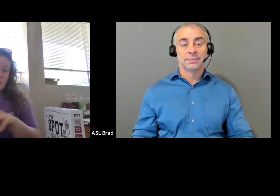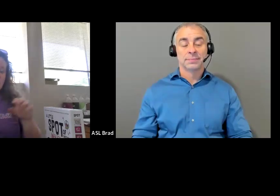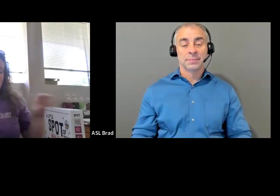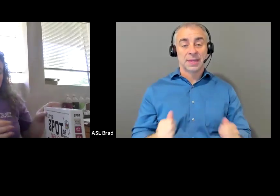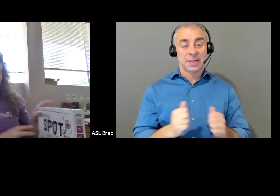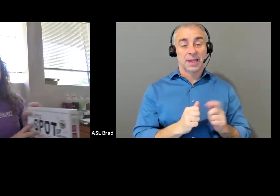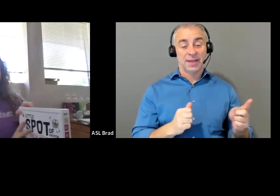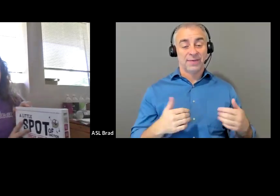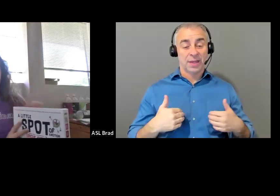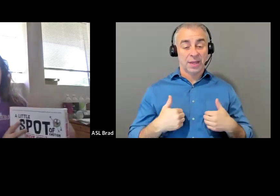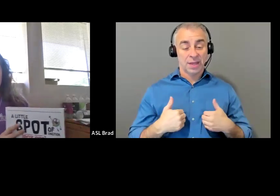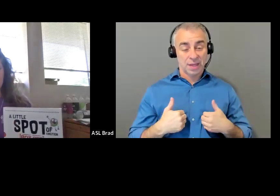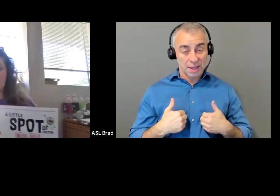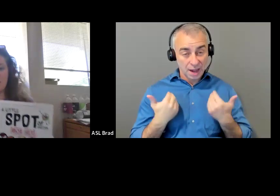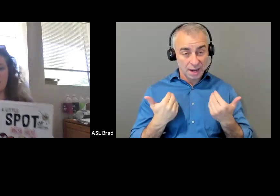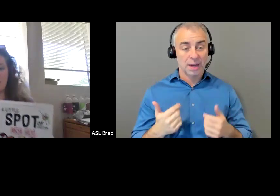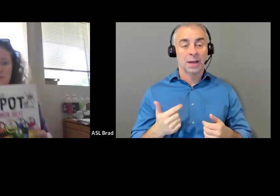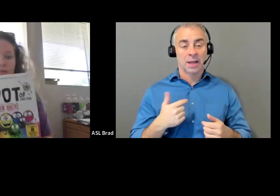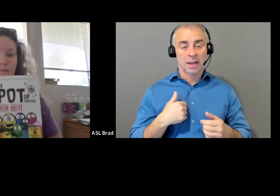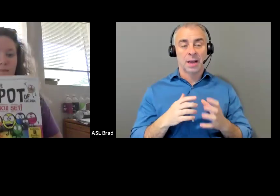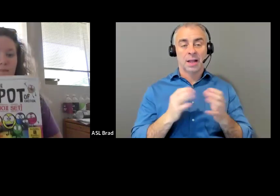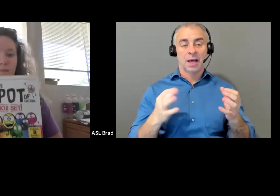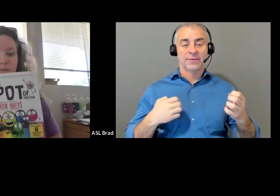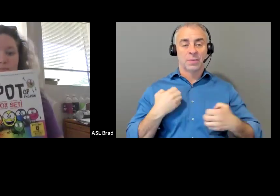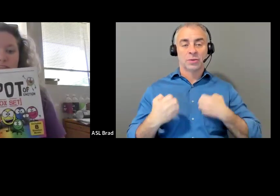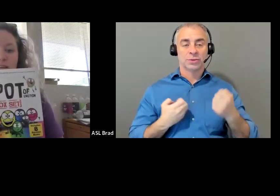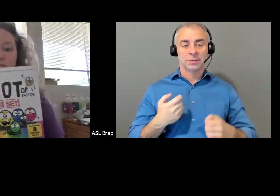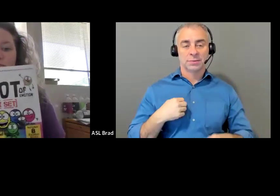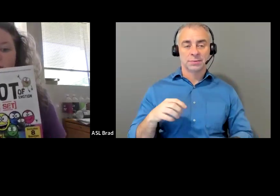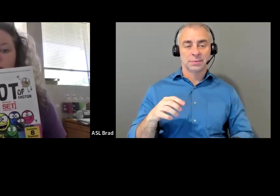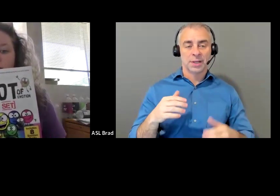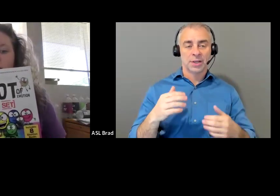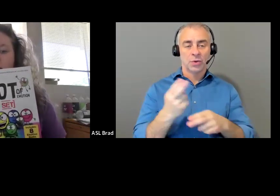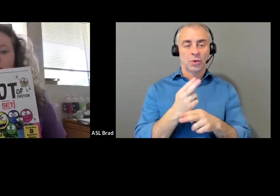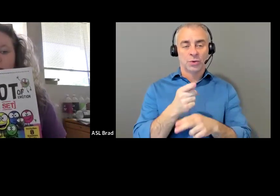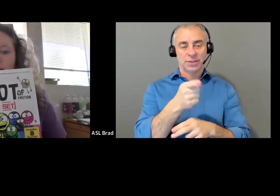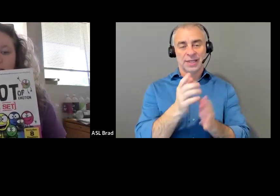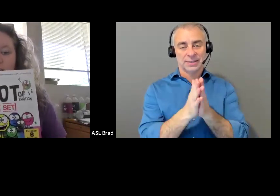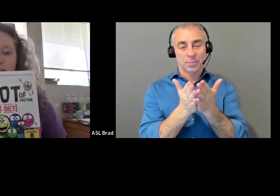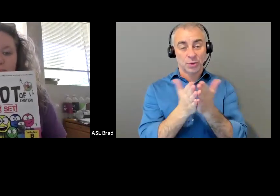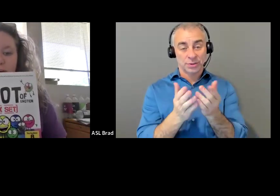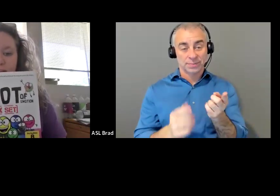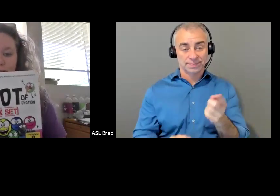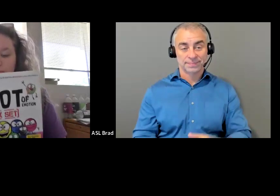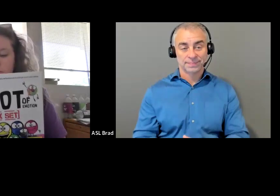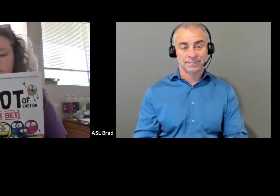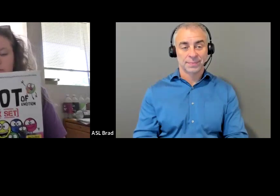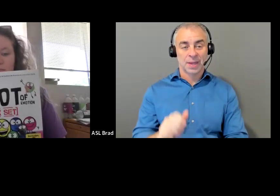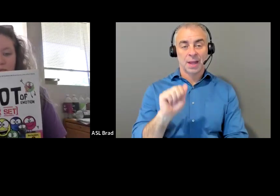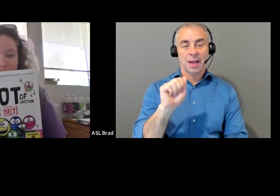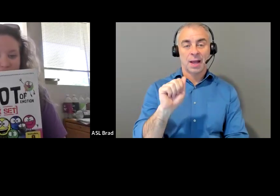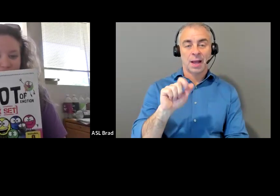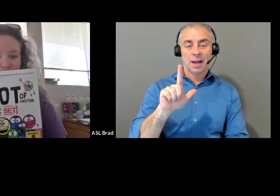really little ones is a lot of emotions. So I wanted to go grab these books that I use. They're a little spot